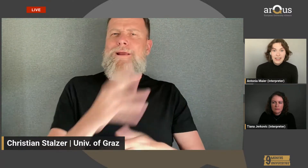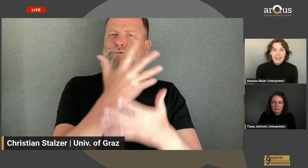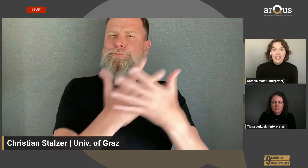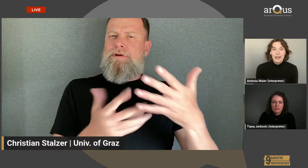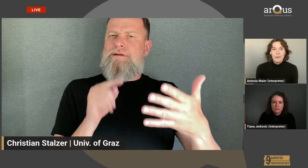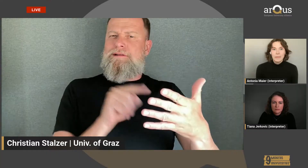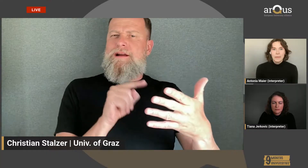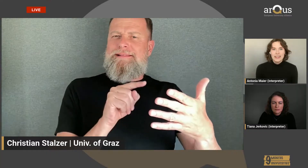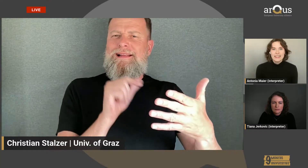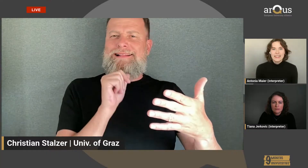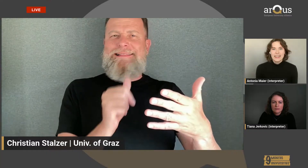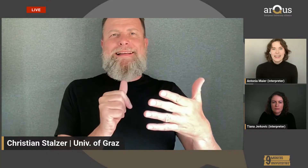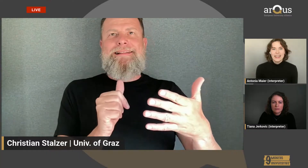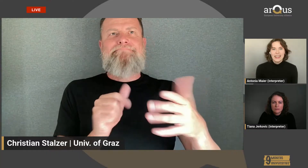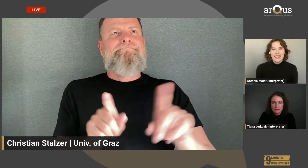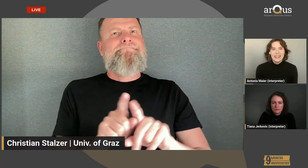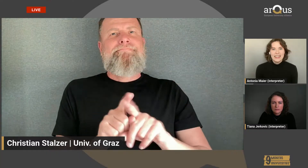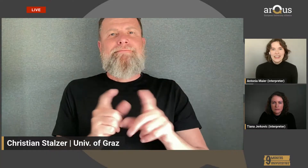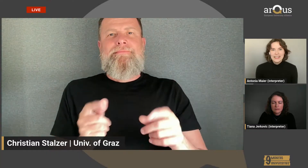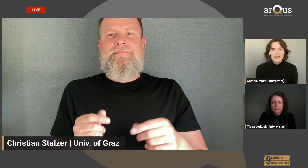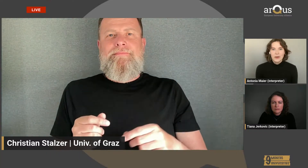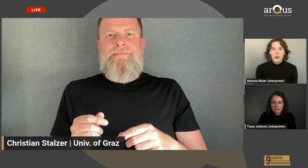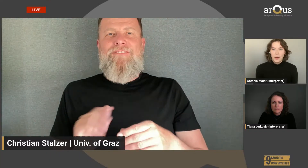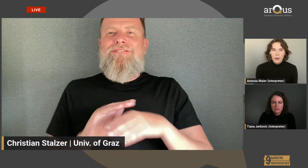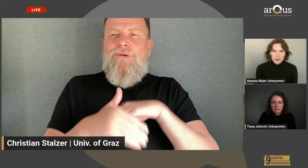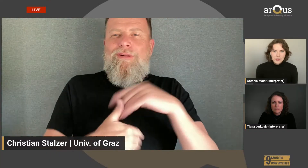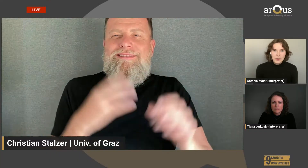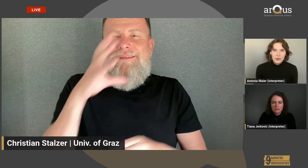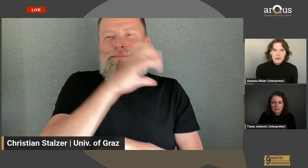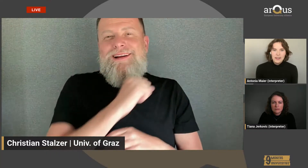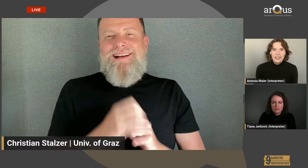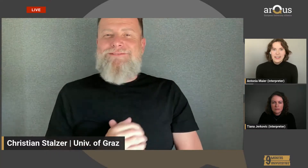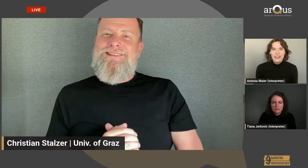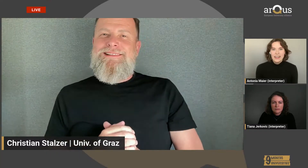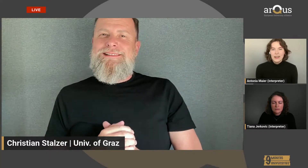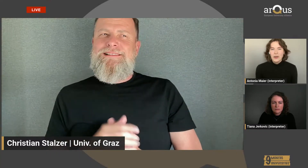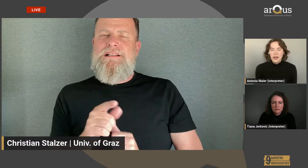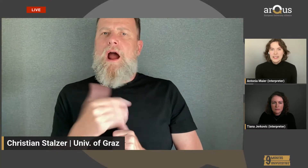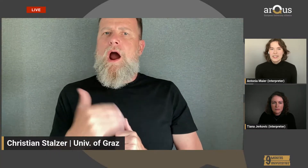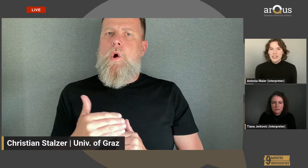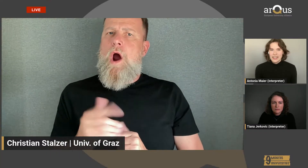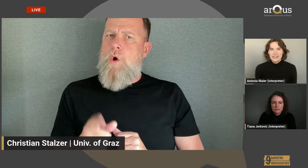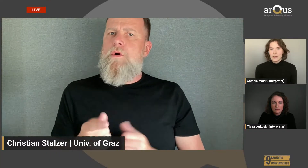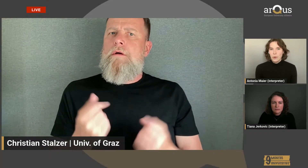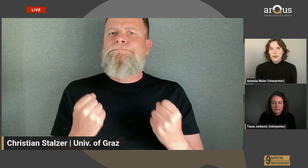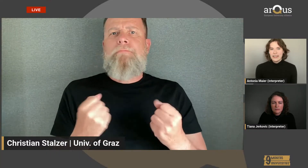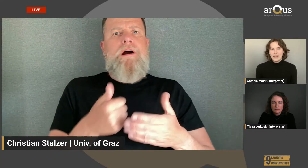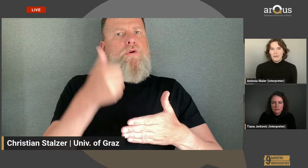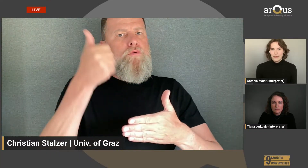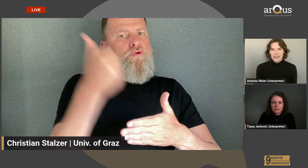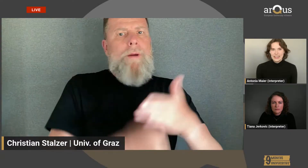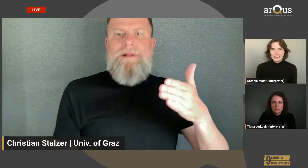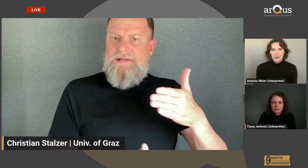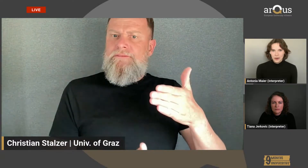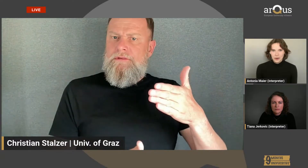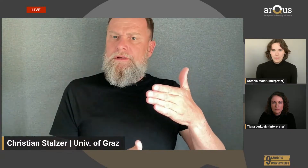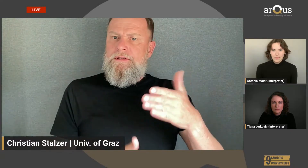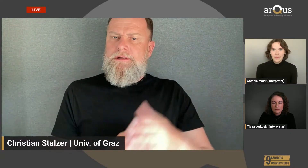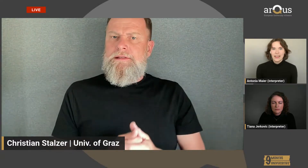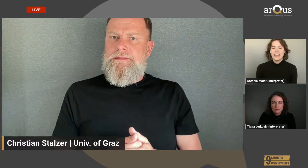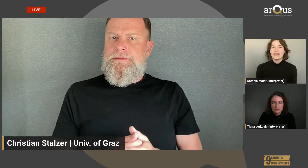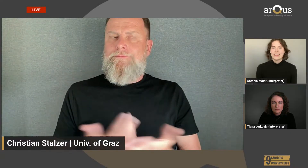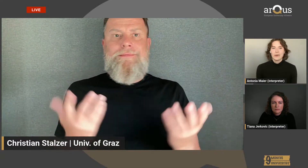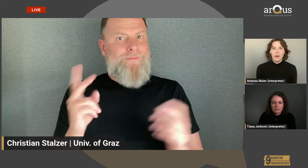competition. But it is also not just only a friendly